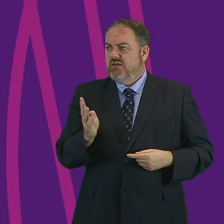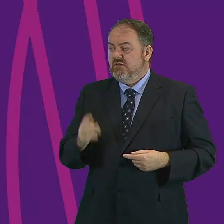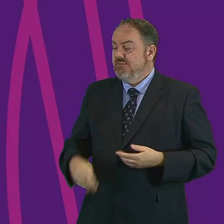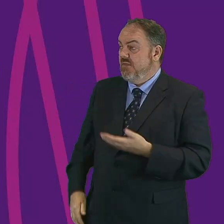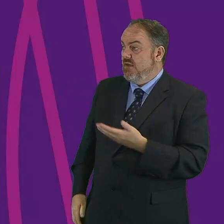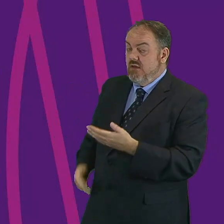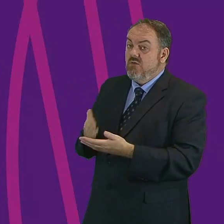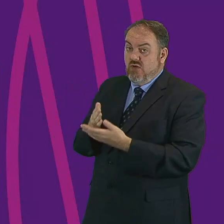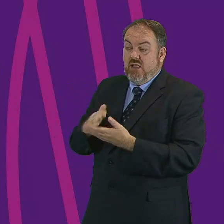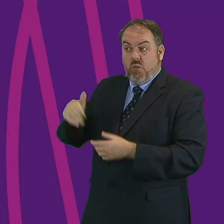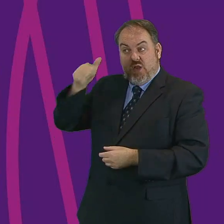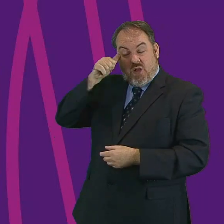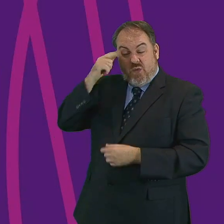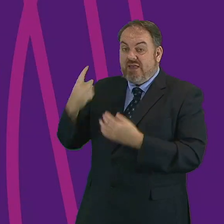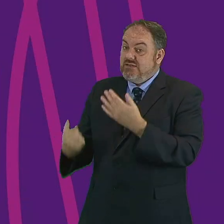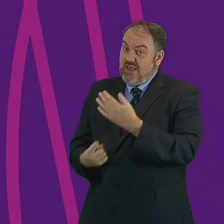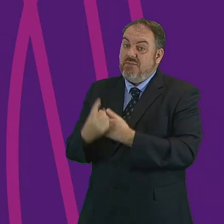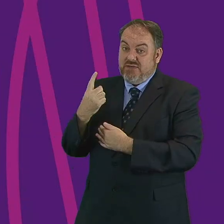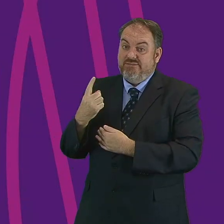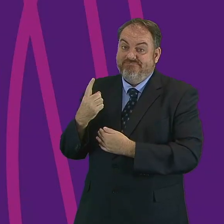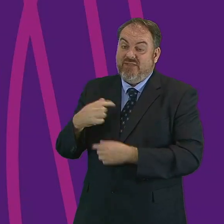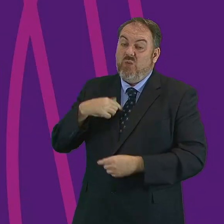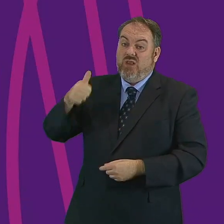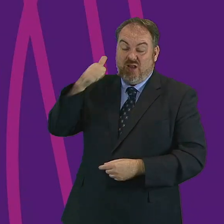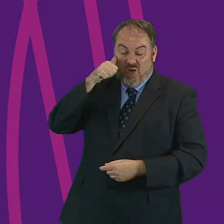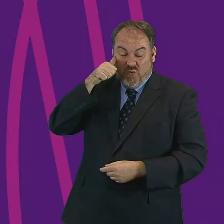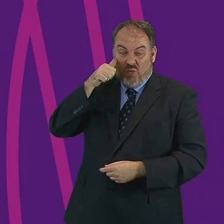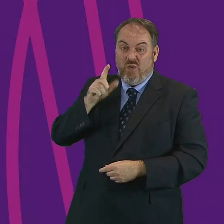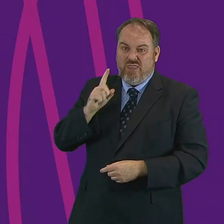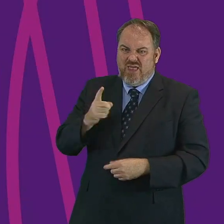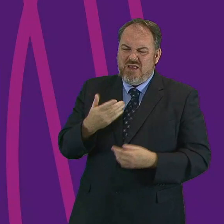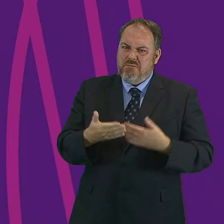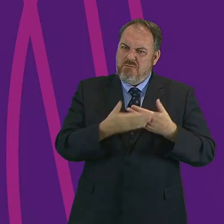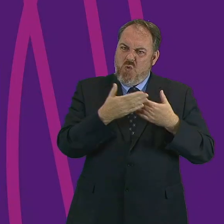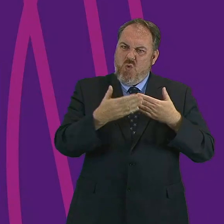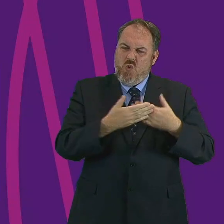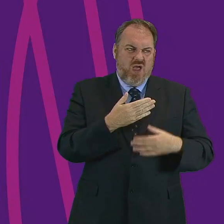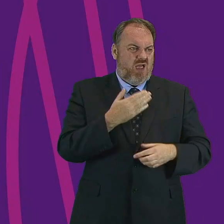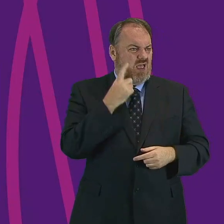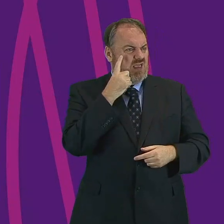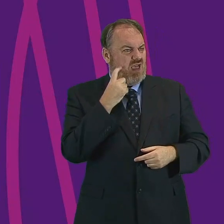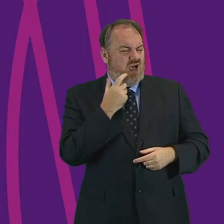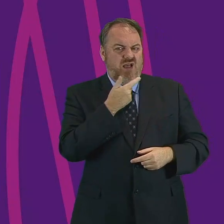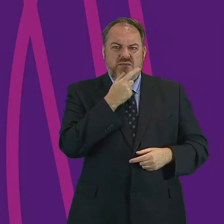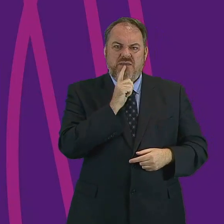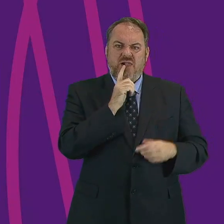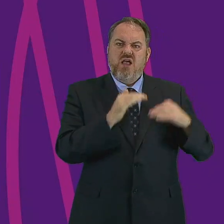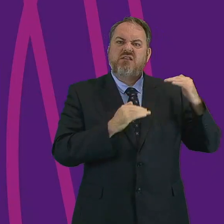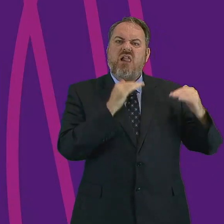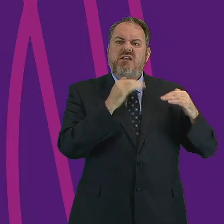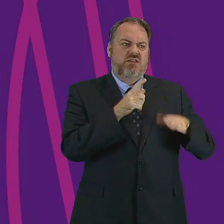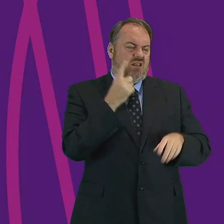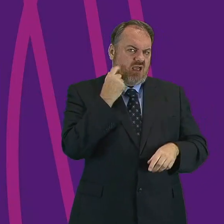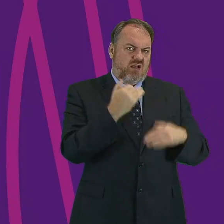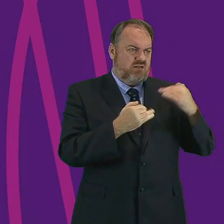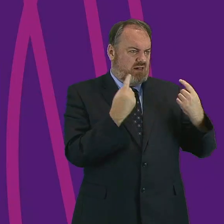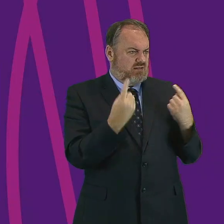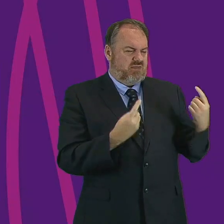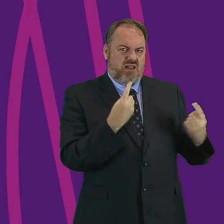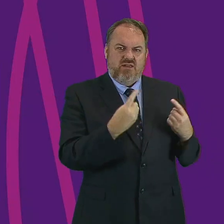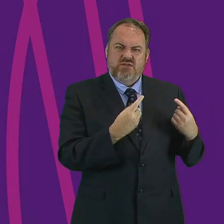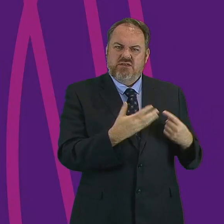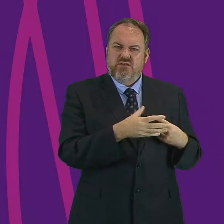organisations, and it's important in our view that the scheme that the Finance Secretary agrees with COSLA includes financial support for these arm's-length